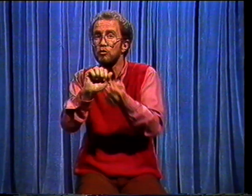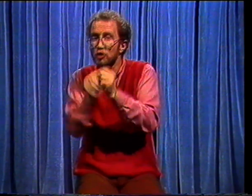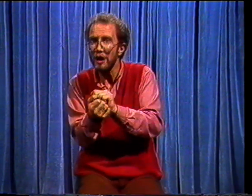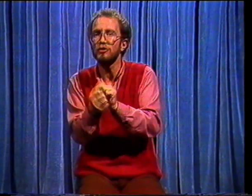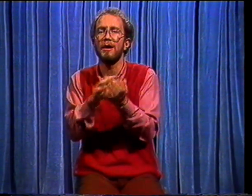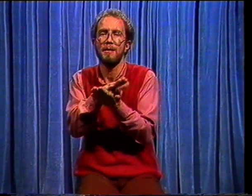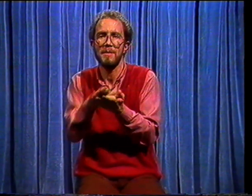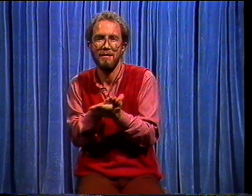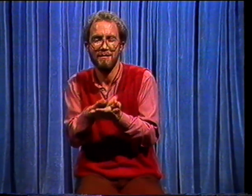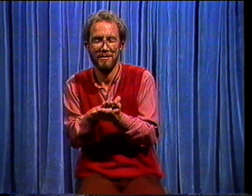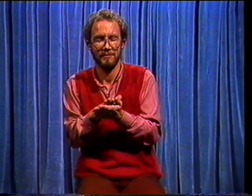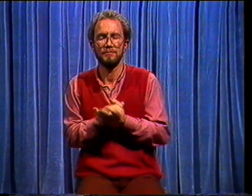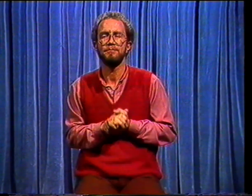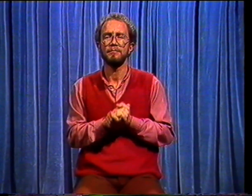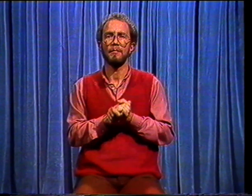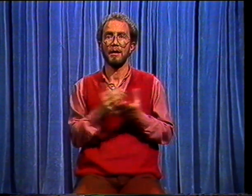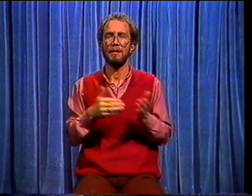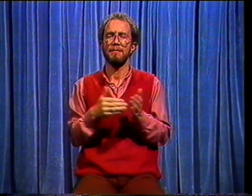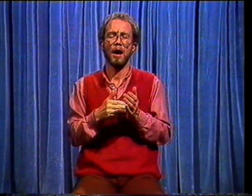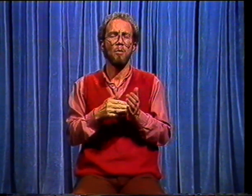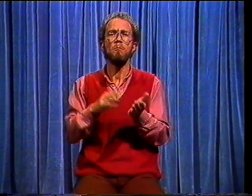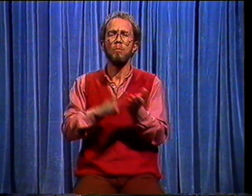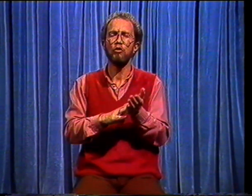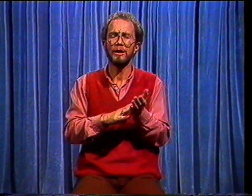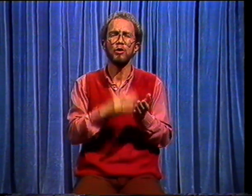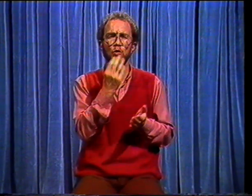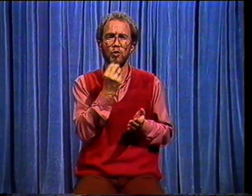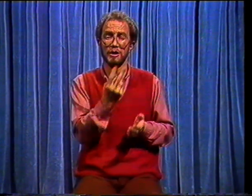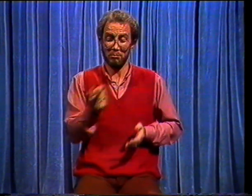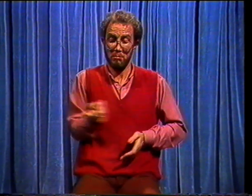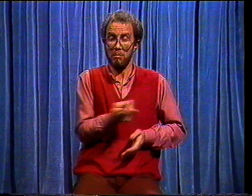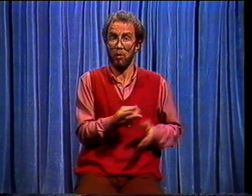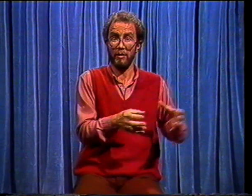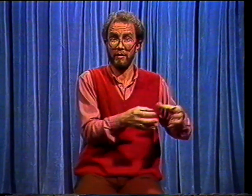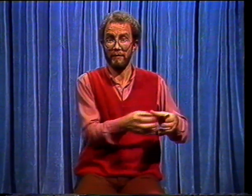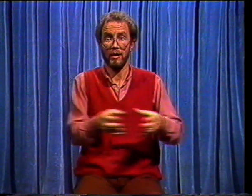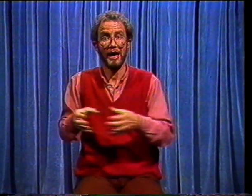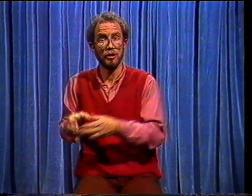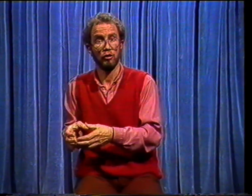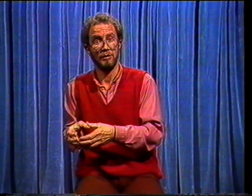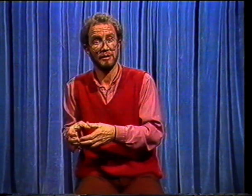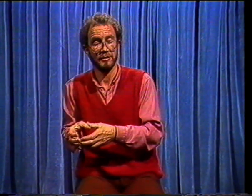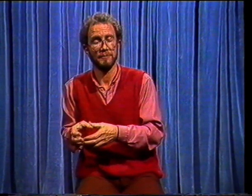meaning, or some change in the meaning. Now Maureen uses both kinds of signs.